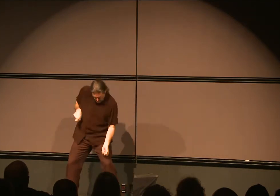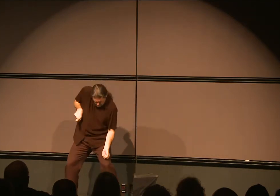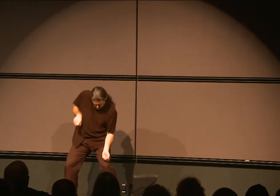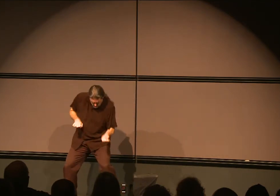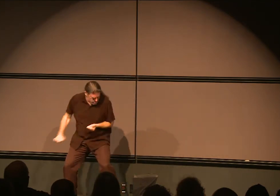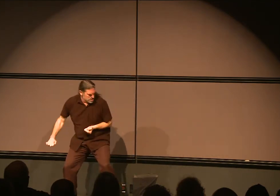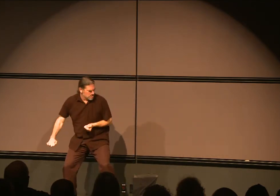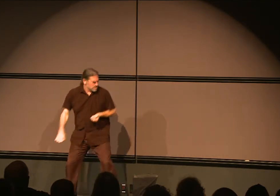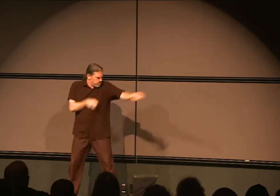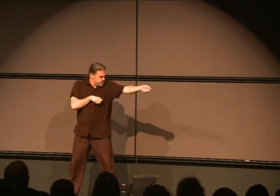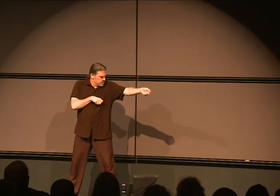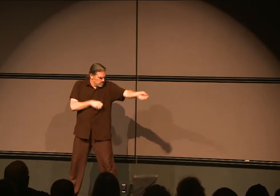Shoveling.